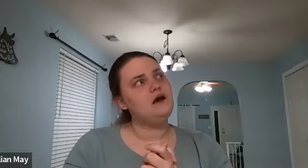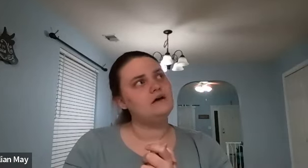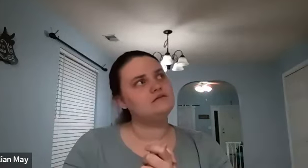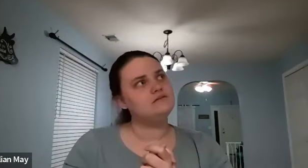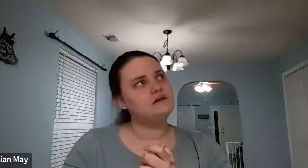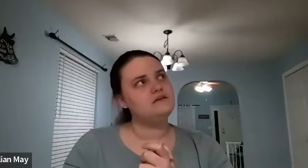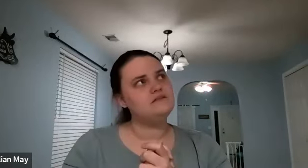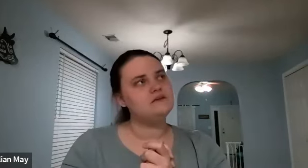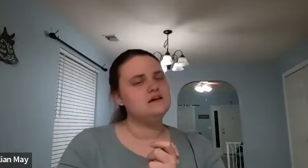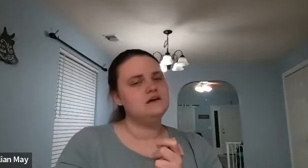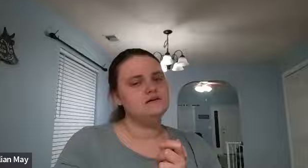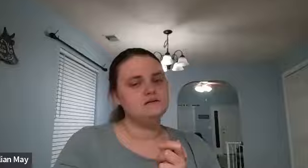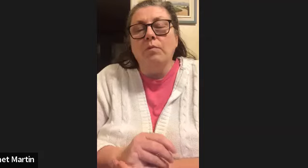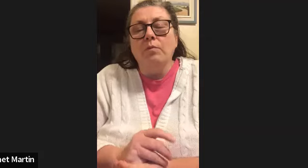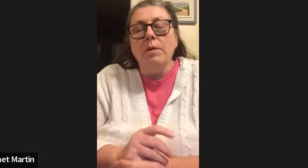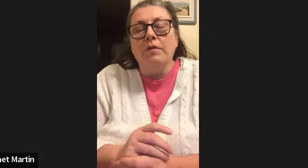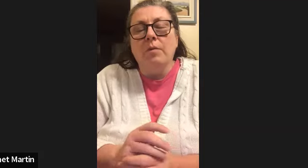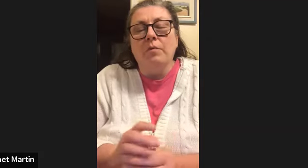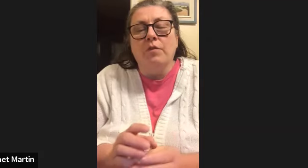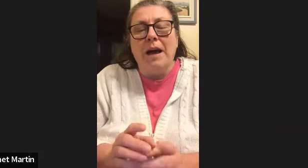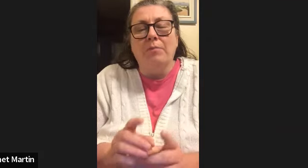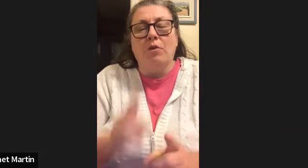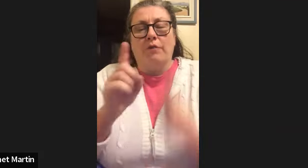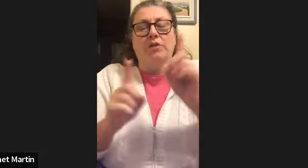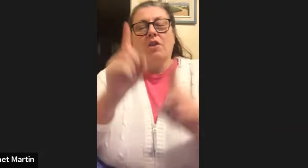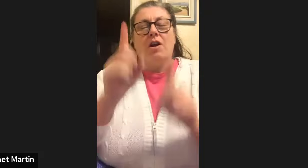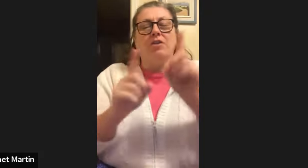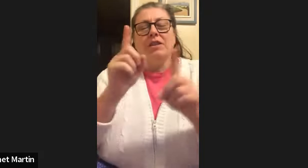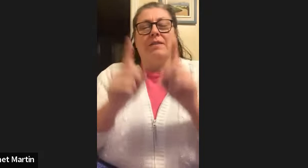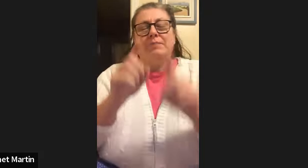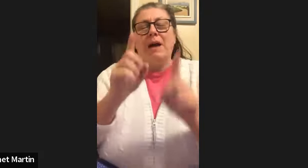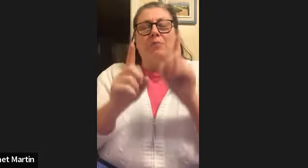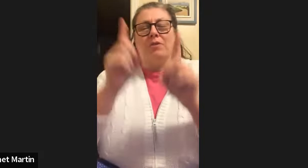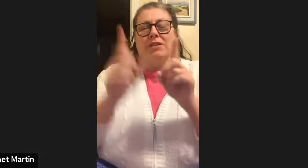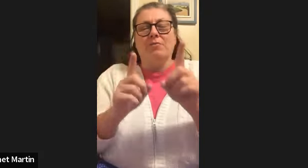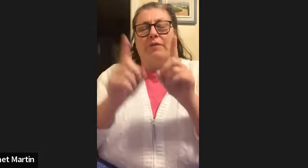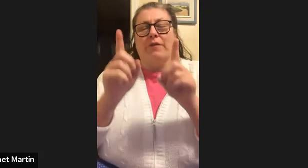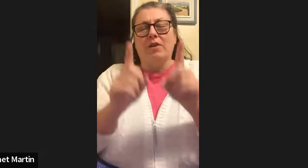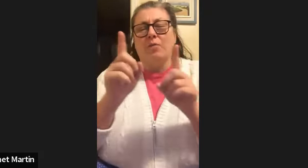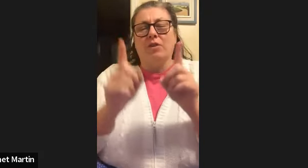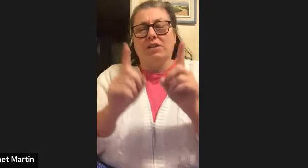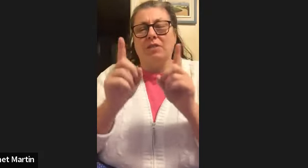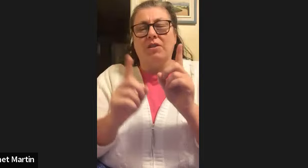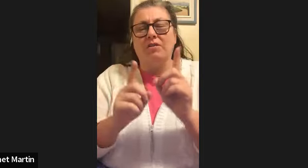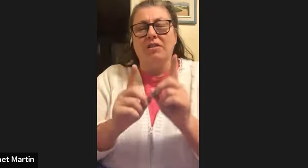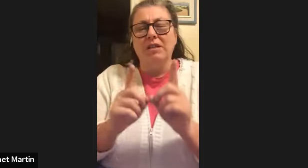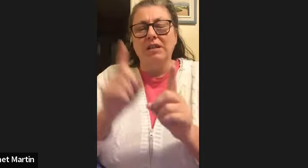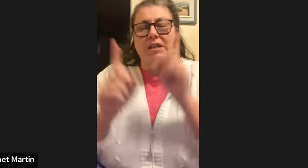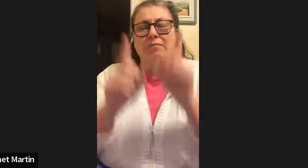Yeah, I think What, that's what about for popcorn, for stars? Is popcorn similar and fireworks similar so